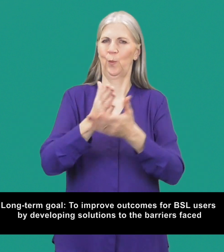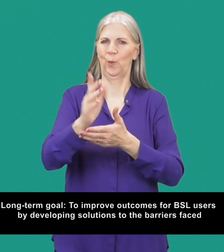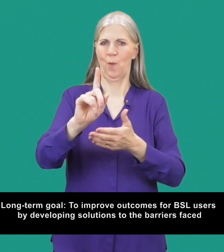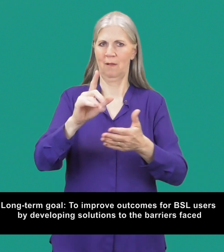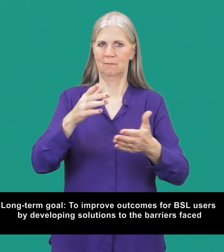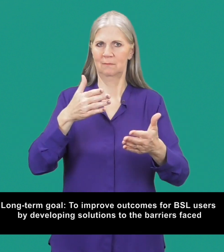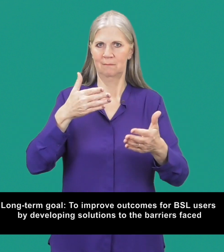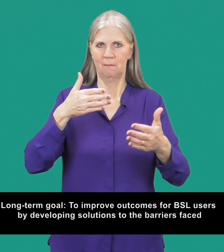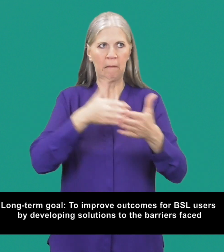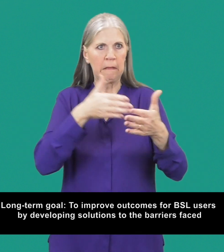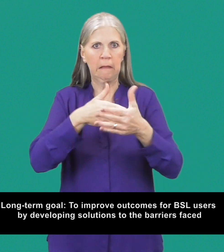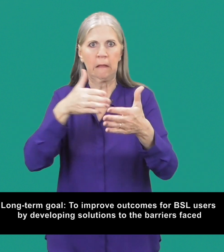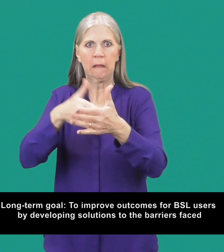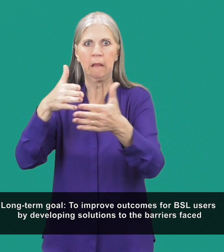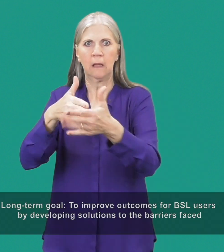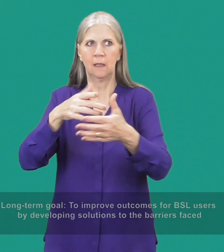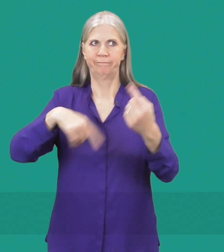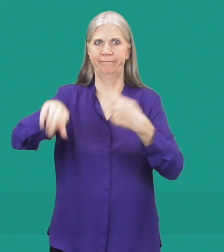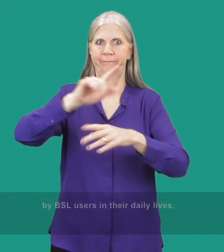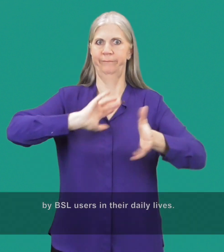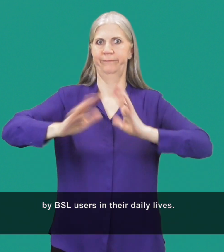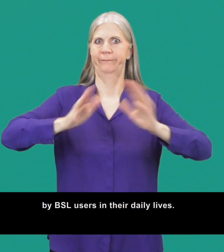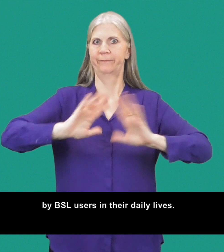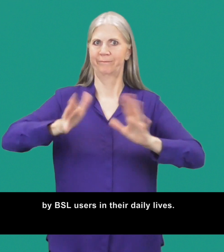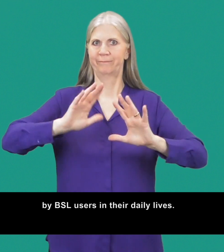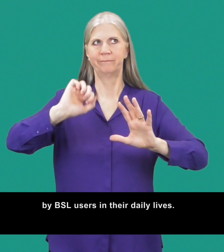by BSL users in their daily lives.